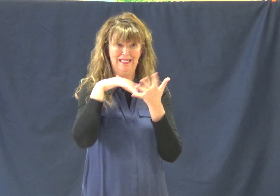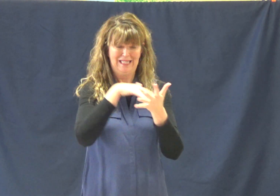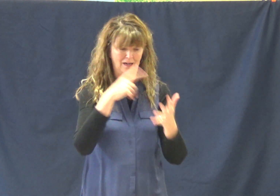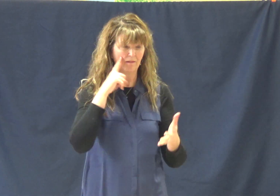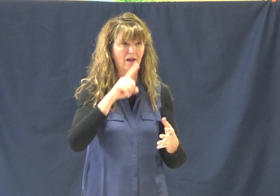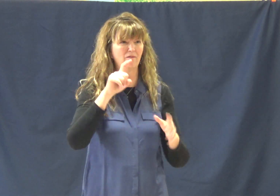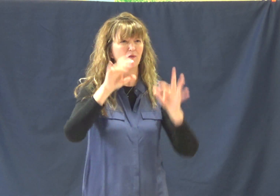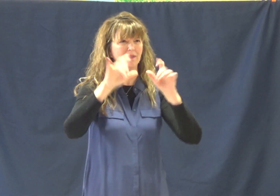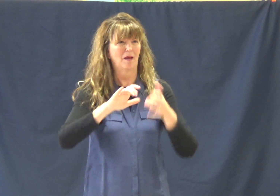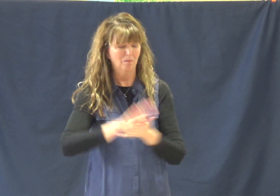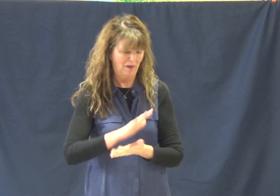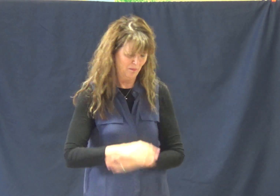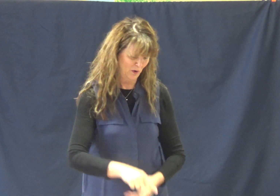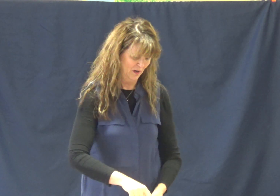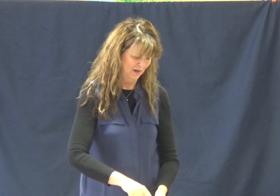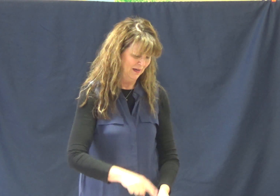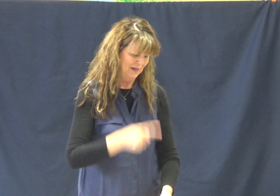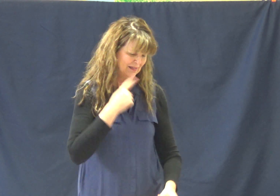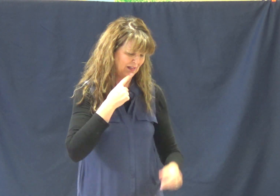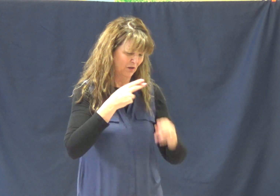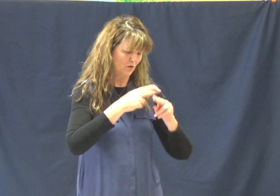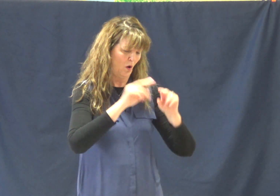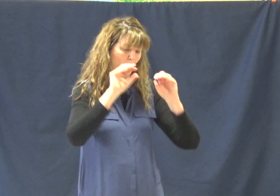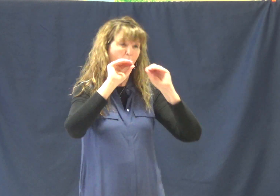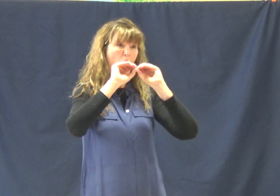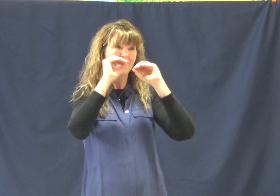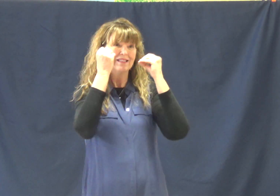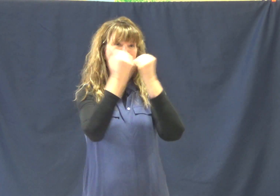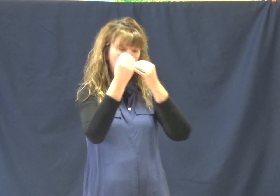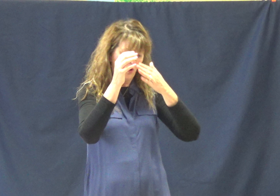The book that I'm reading now and I'm studying is called